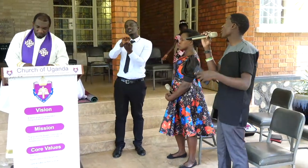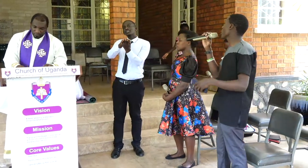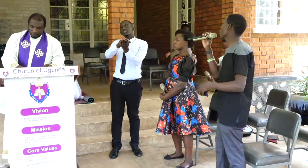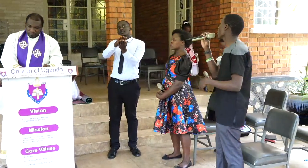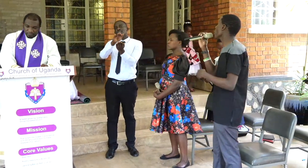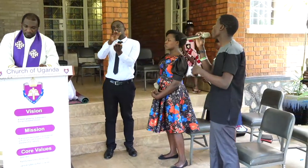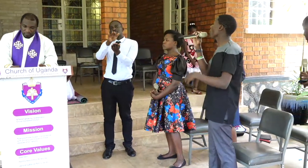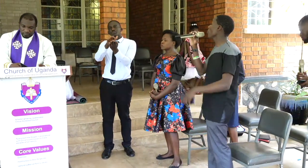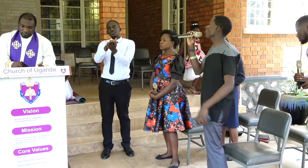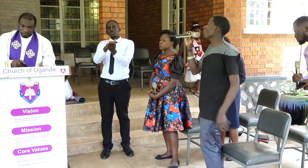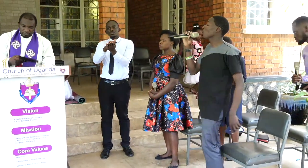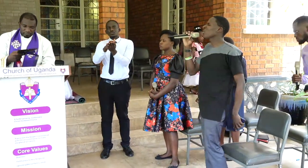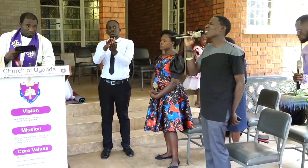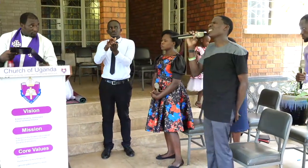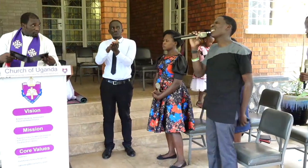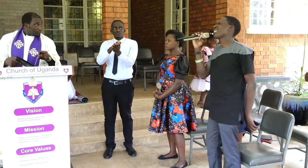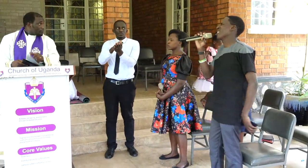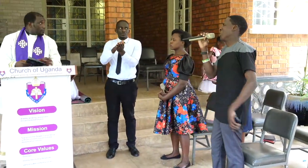and keep you,